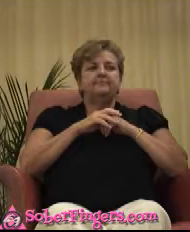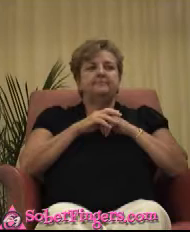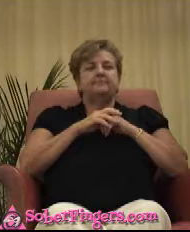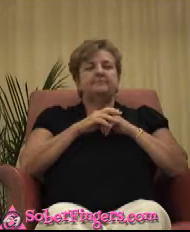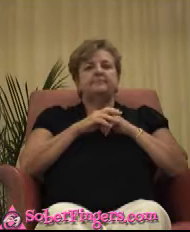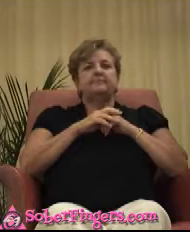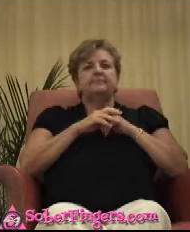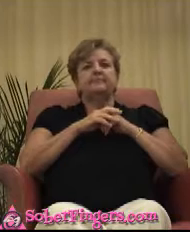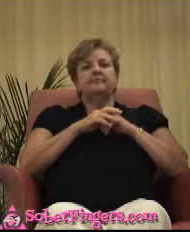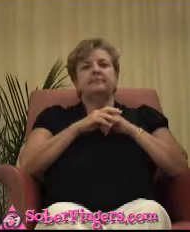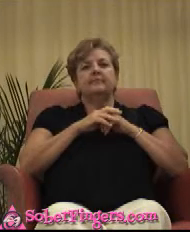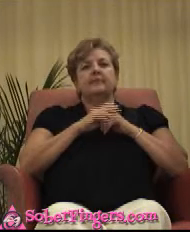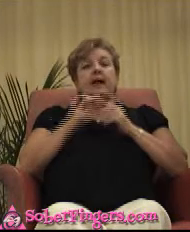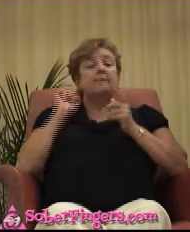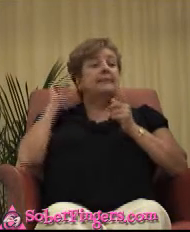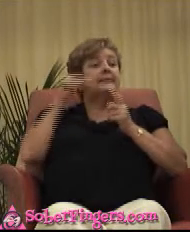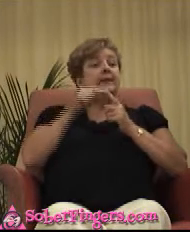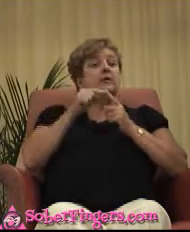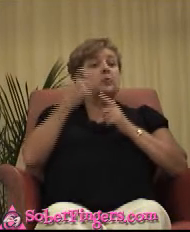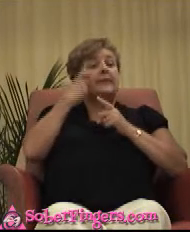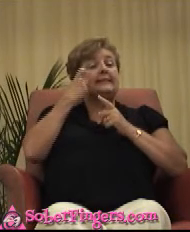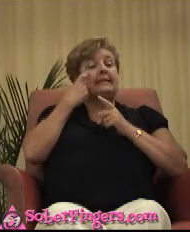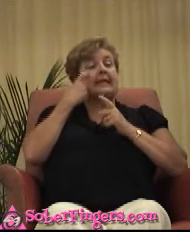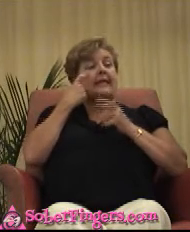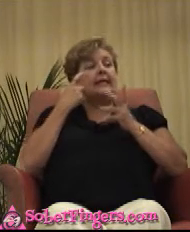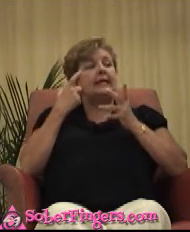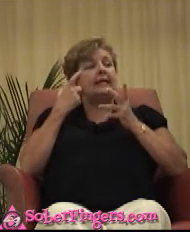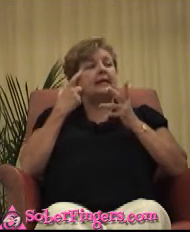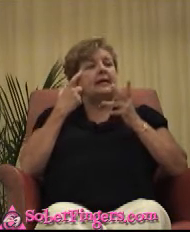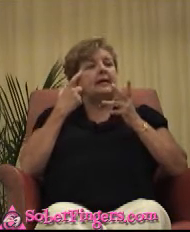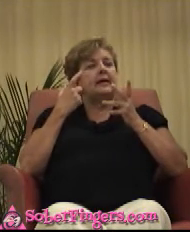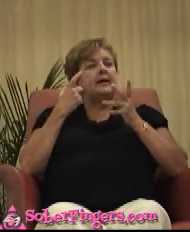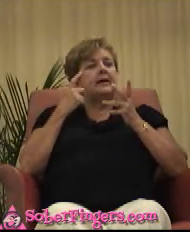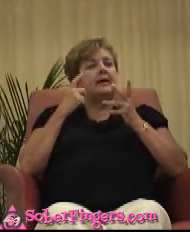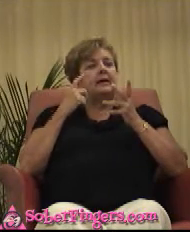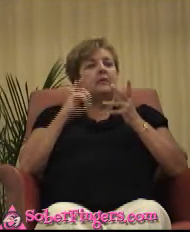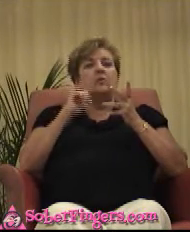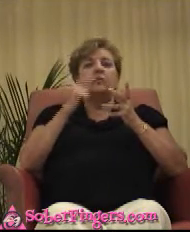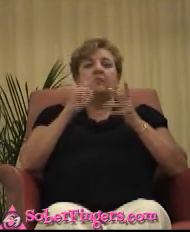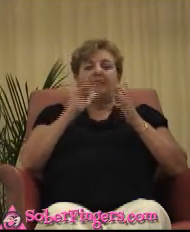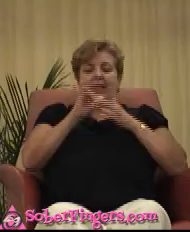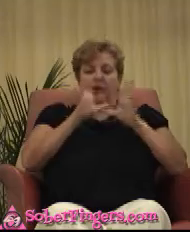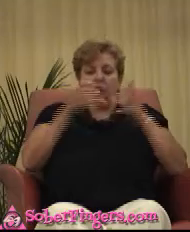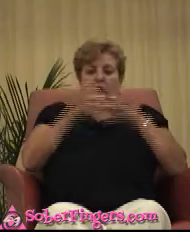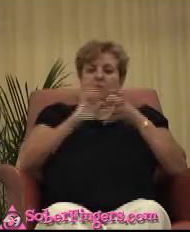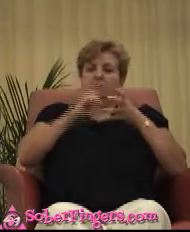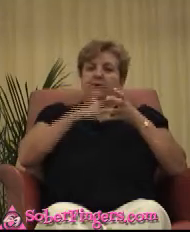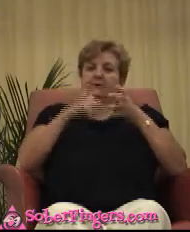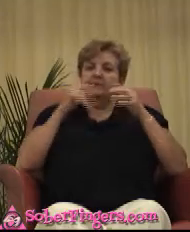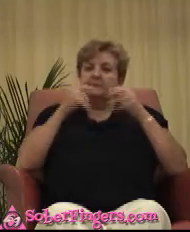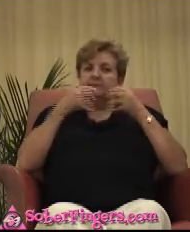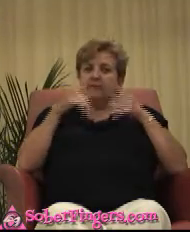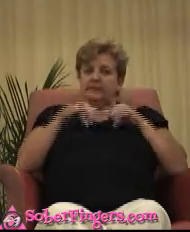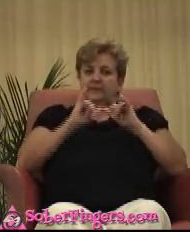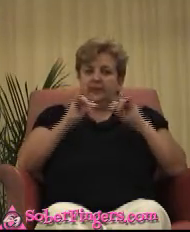up until recently, as a matter of fact, they're still planning right now. We still get together every 2 years on Vietnam Dutch, the ones that are